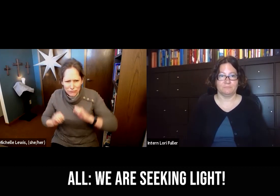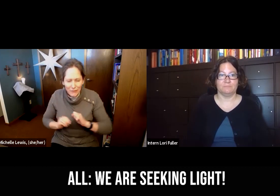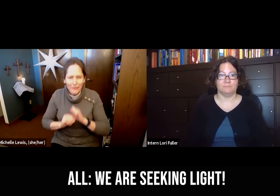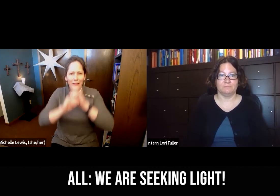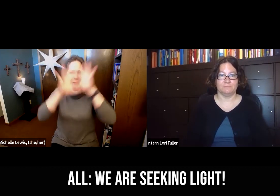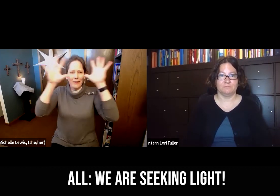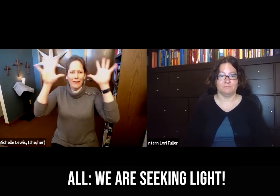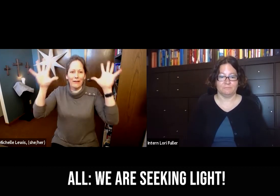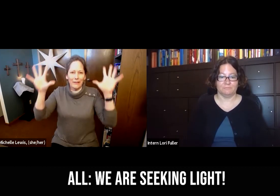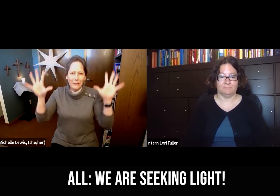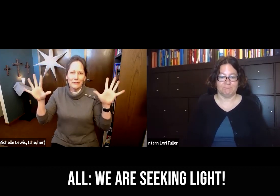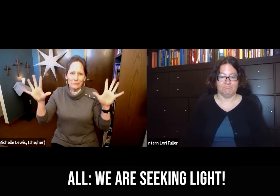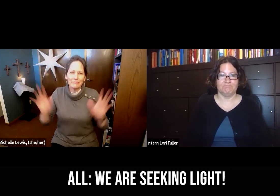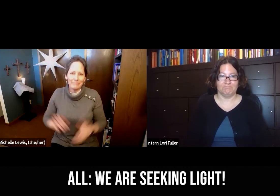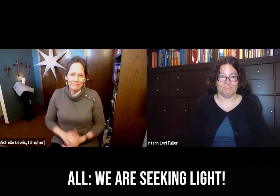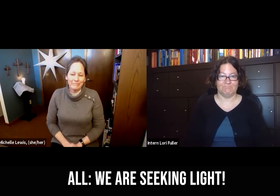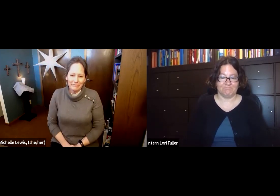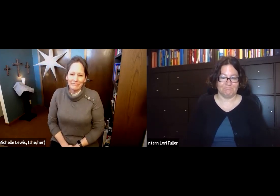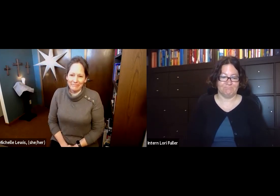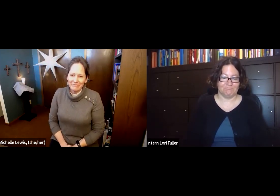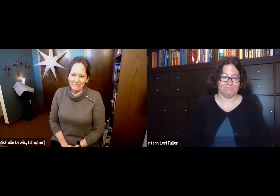We are seeking light.